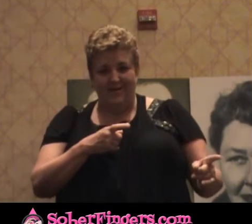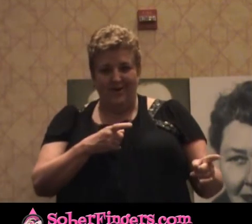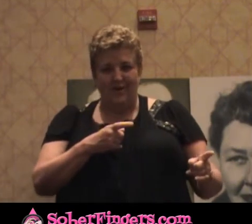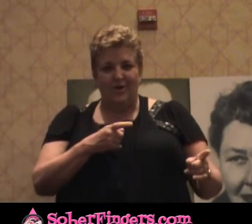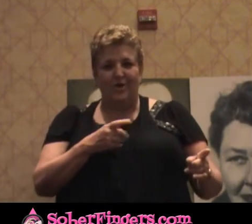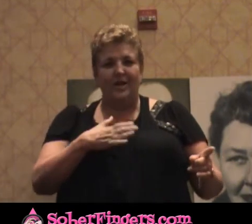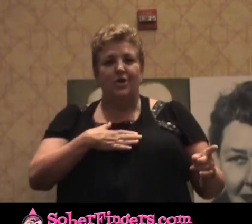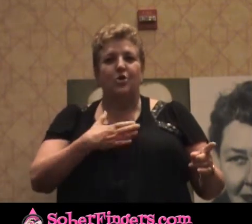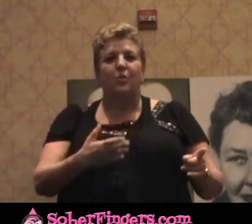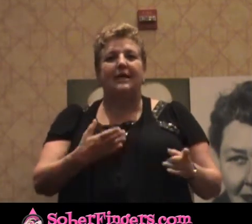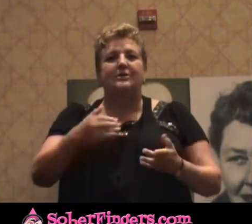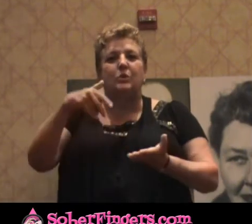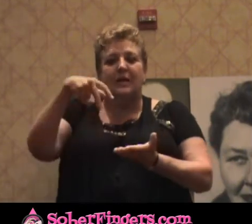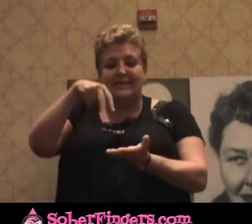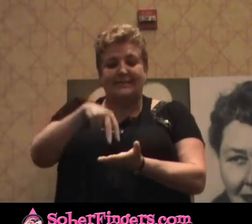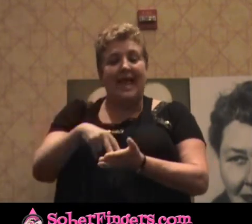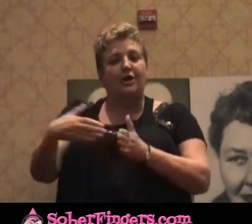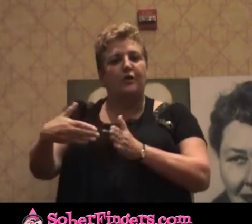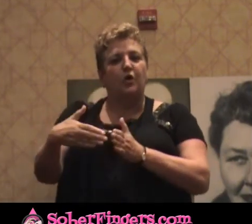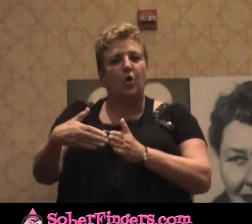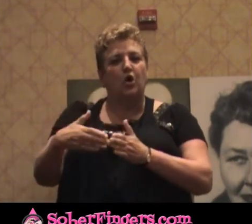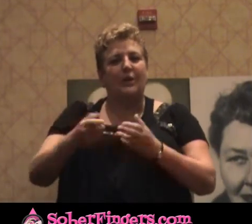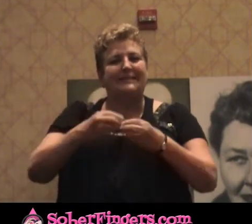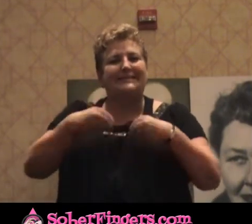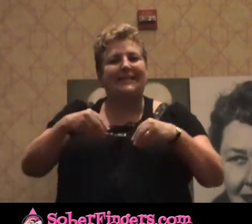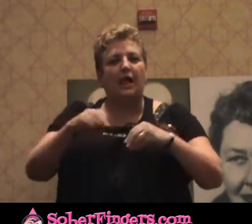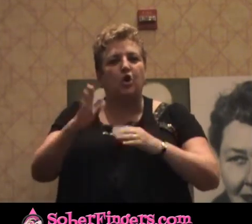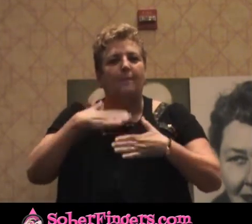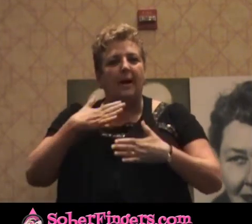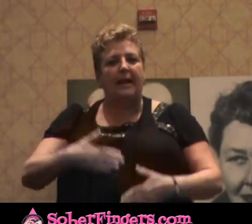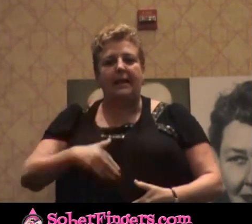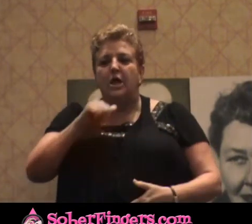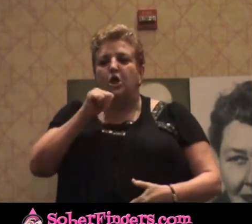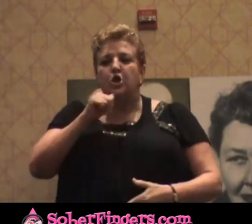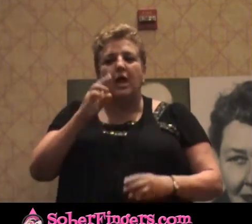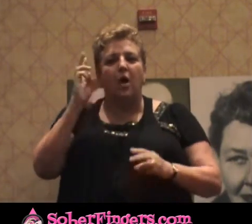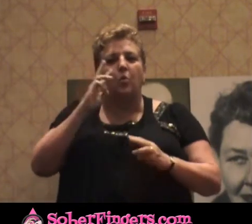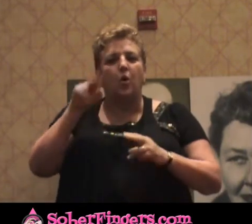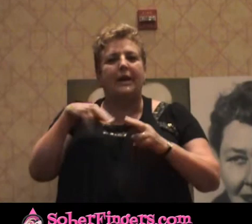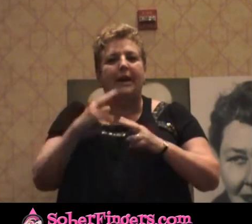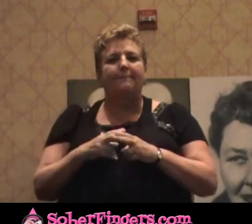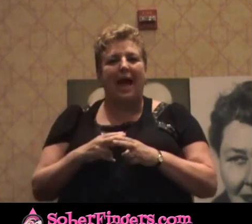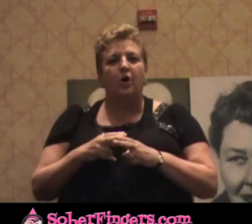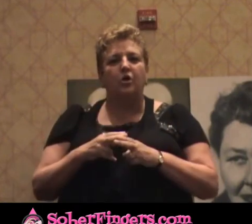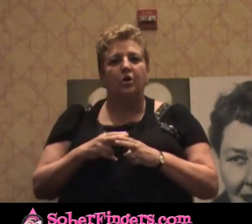your body. You're not worried about the police. You're worried about somebody from AA walking up going, Theresa?